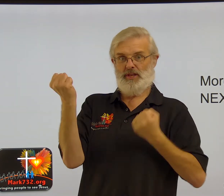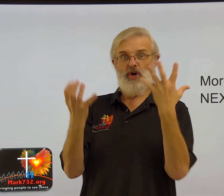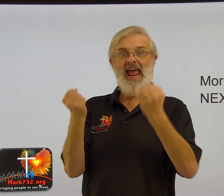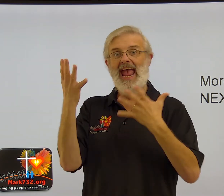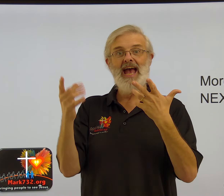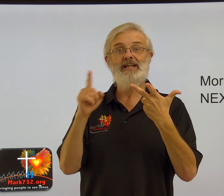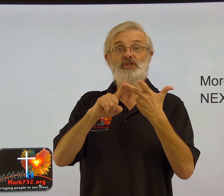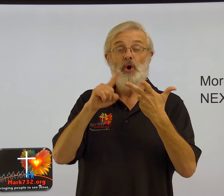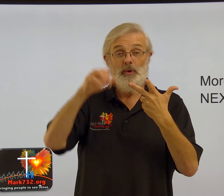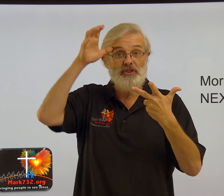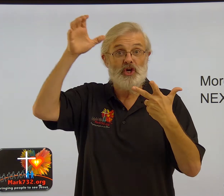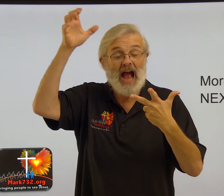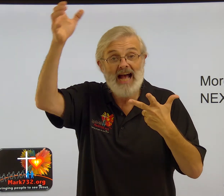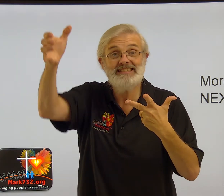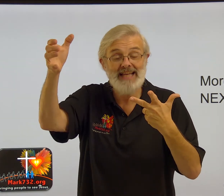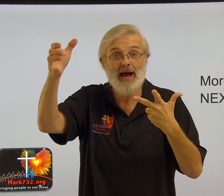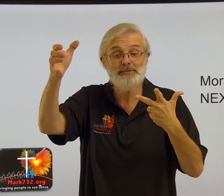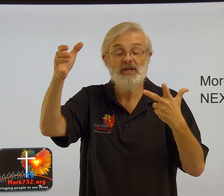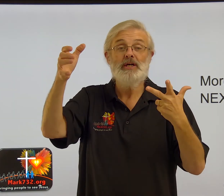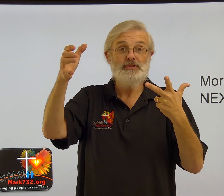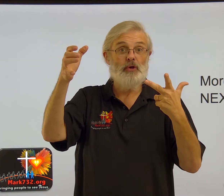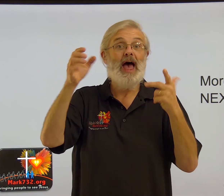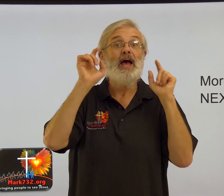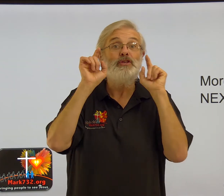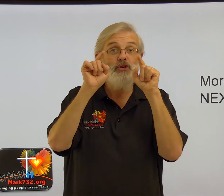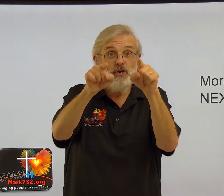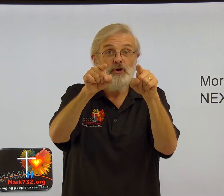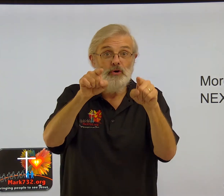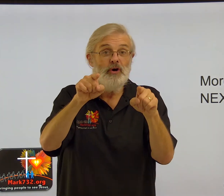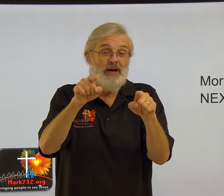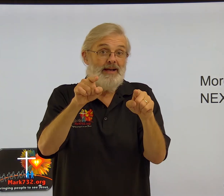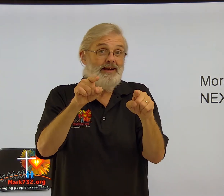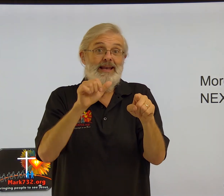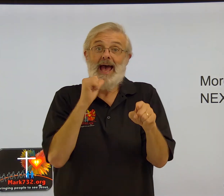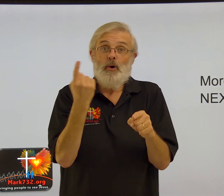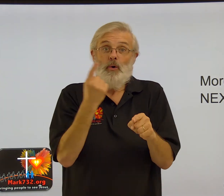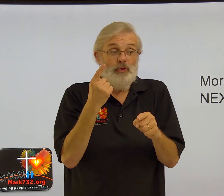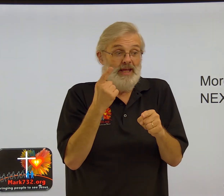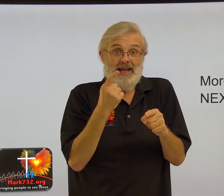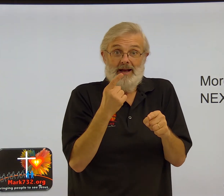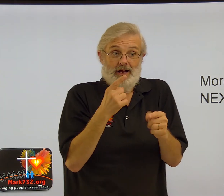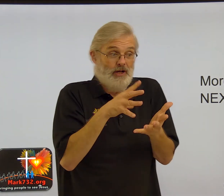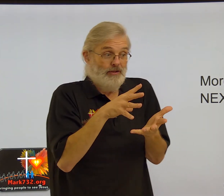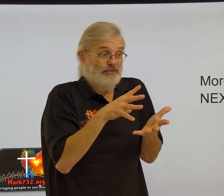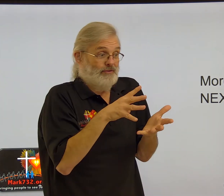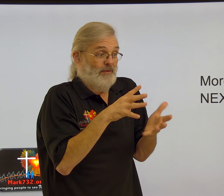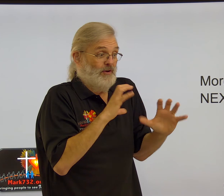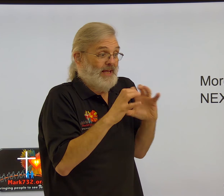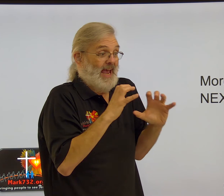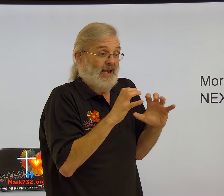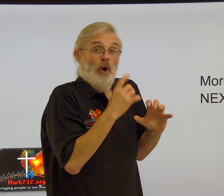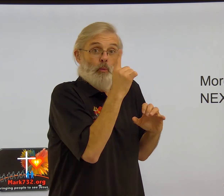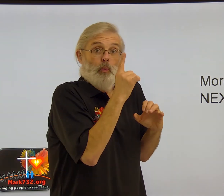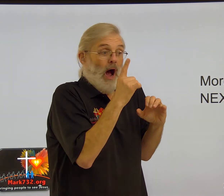hands, with your concepts, so that you can not only communicate one